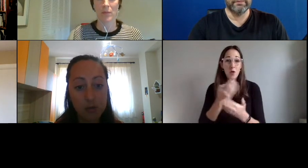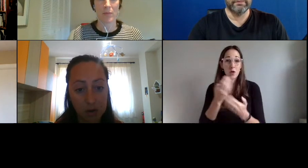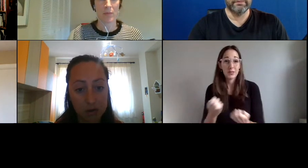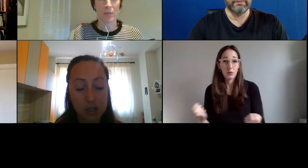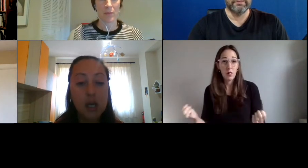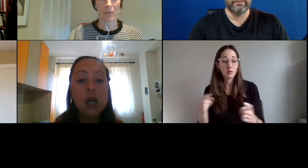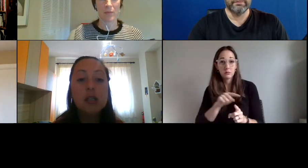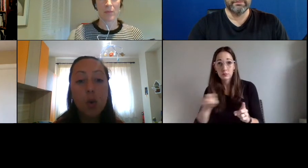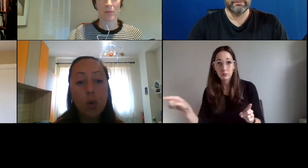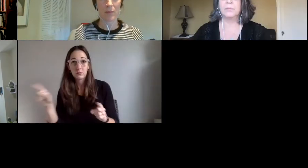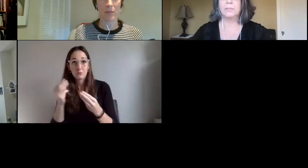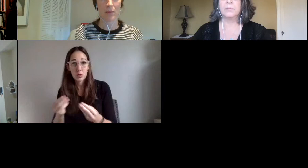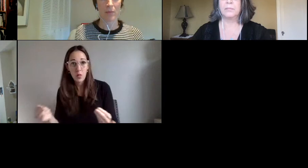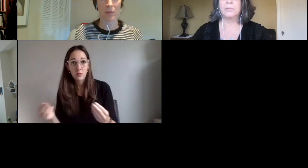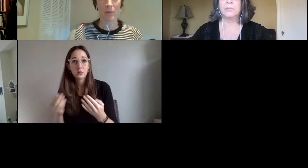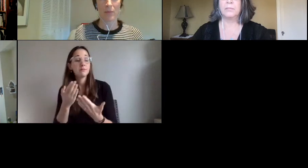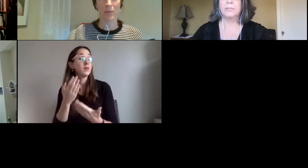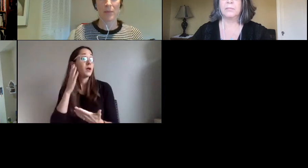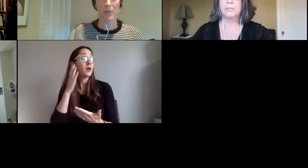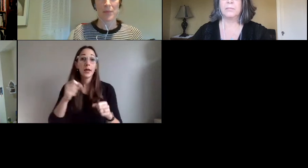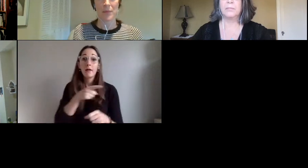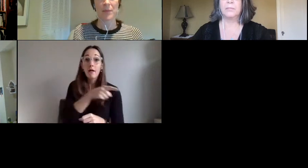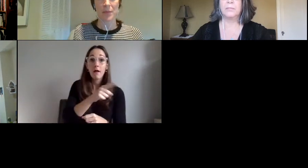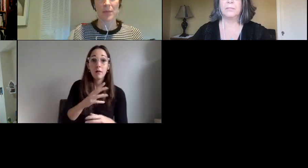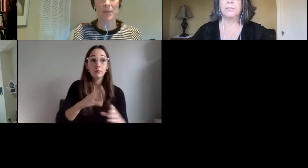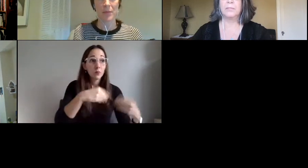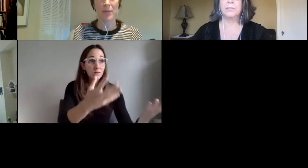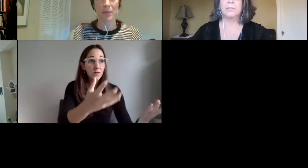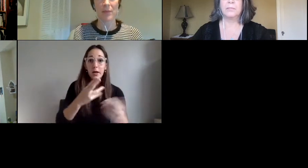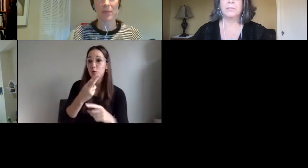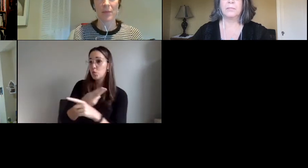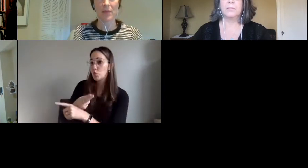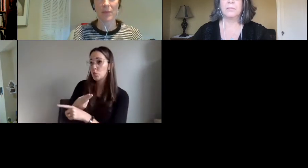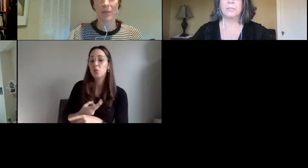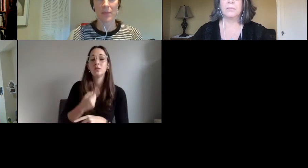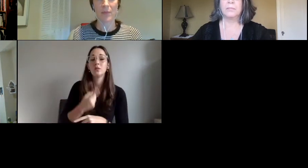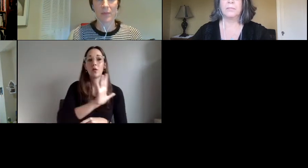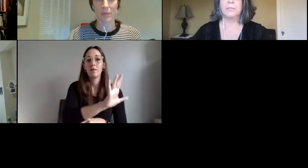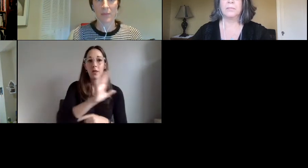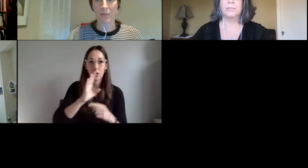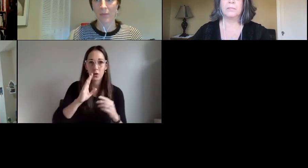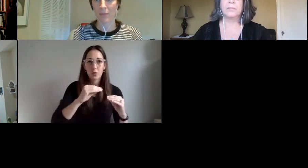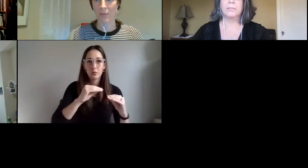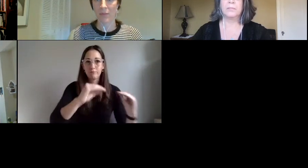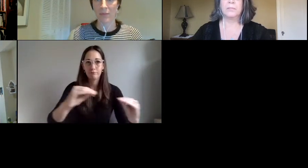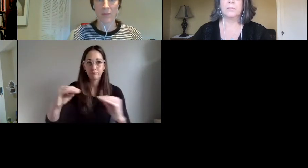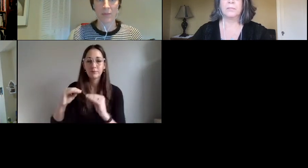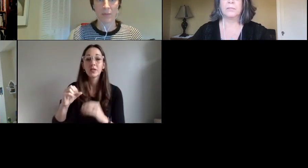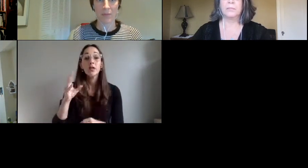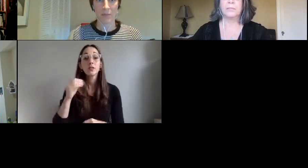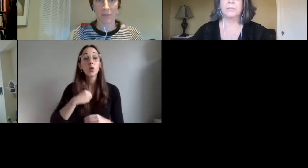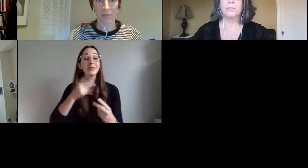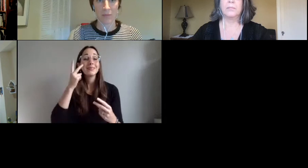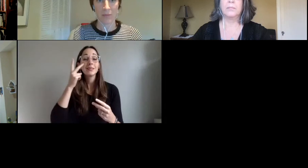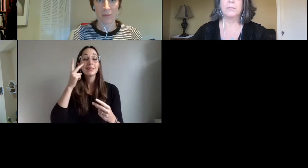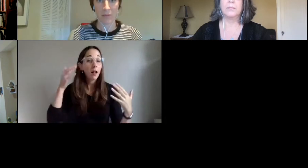enrolled. So we will see along the way how they are adapted. And for this reason is that we presented the idea that we